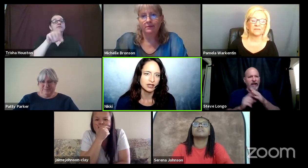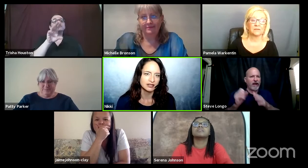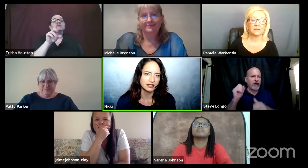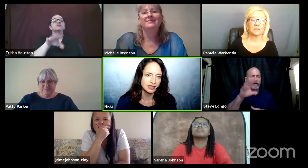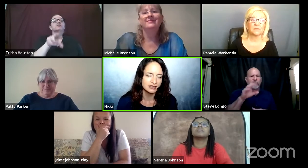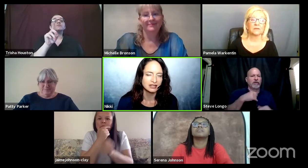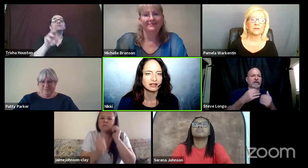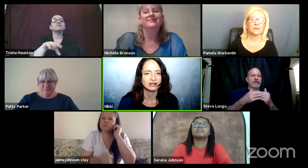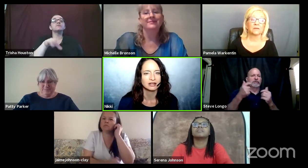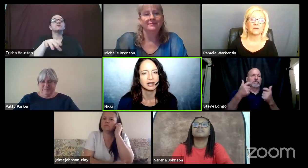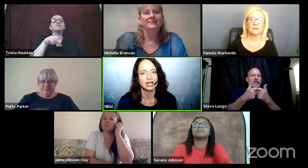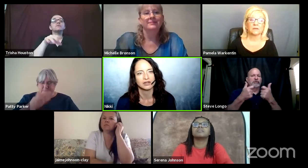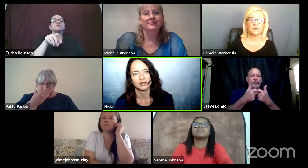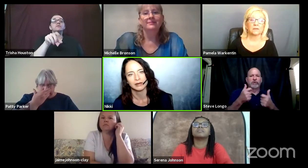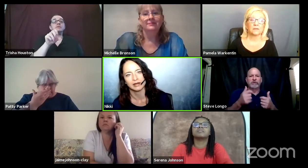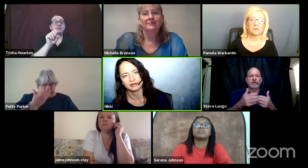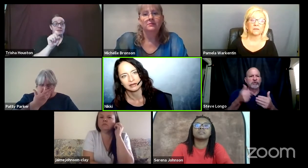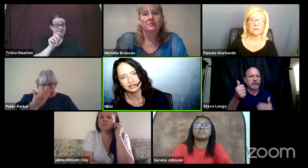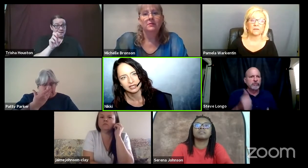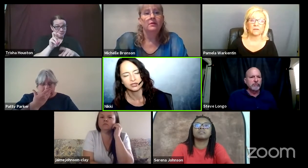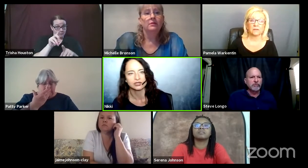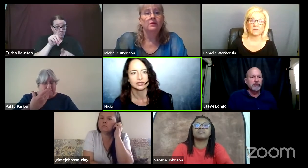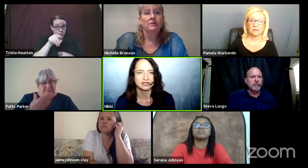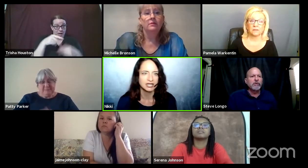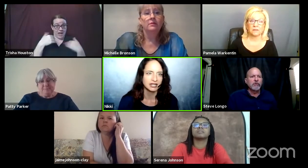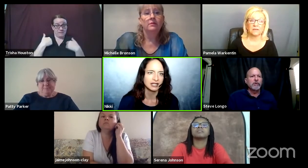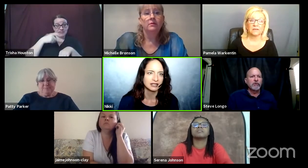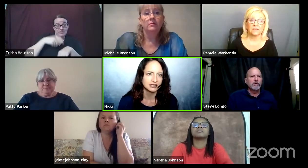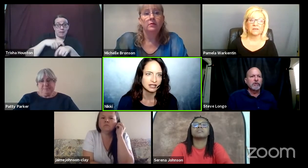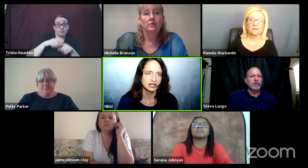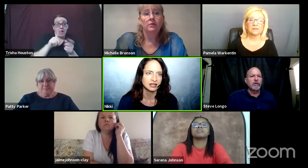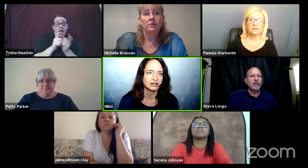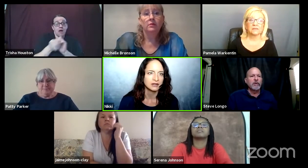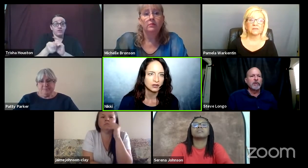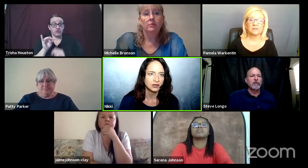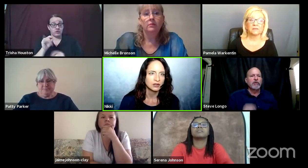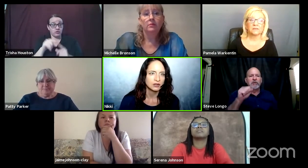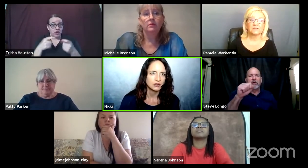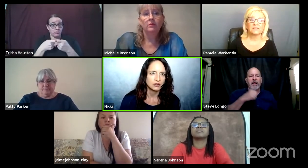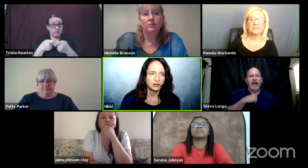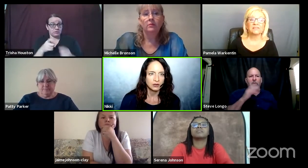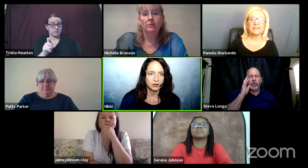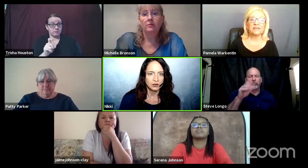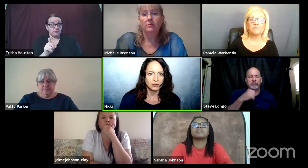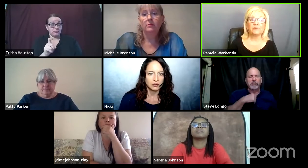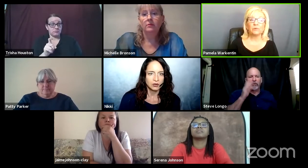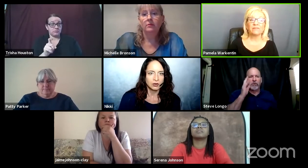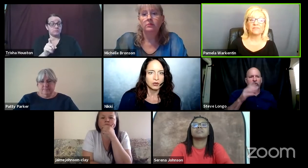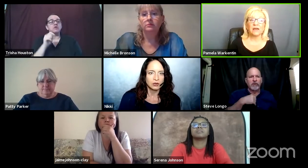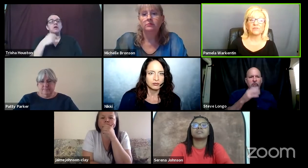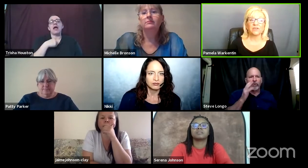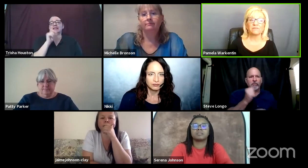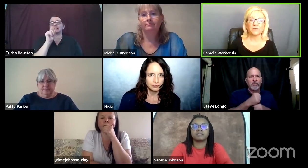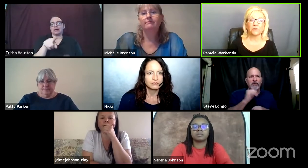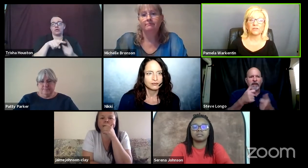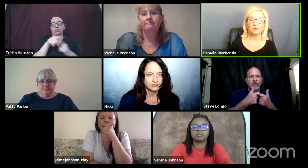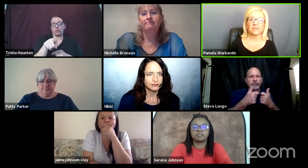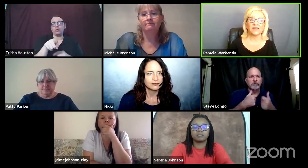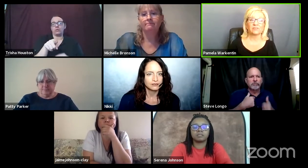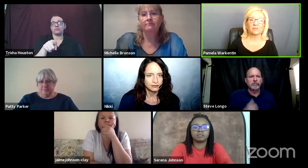process easier, and then we're not having to worry about signatures and scanning and sending. Steve, do you have time to convert it to an